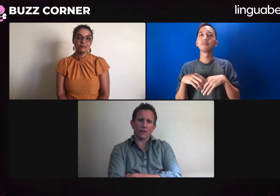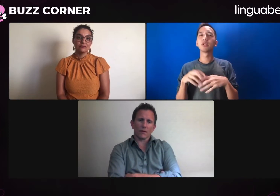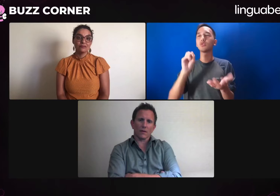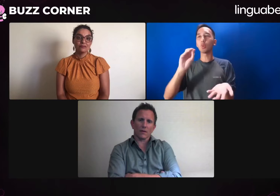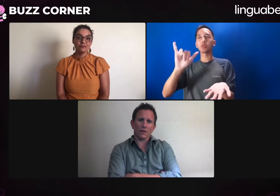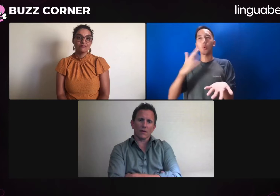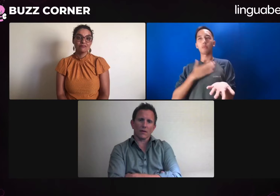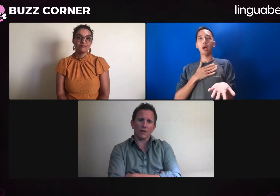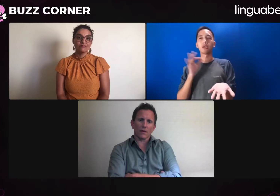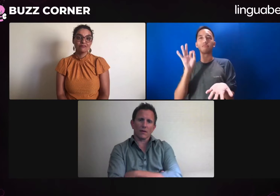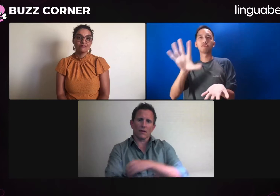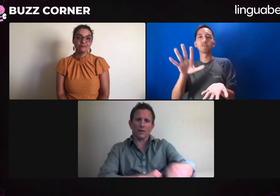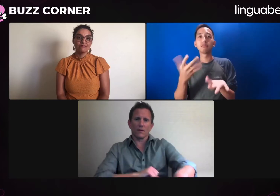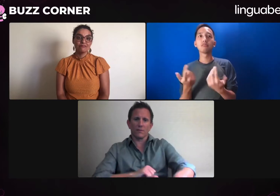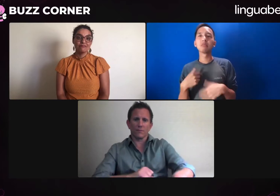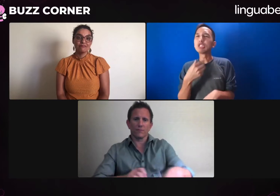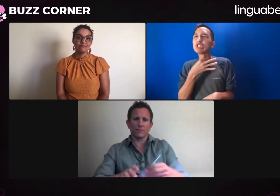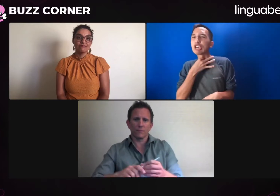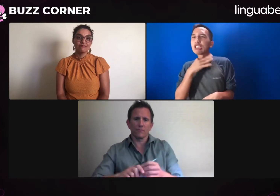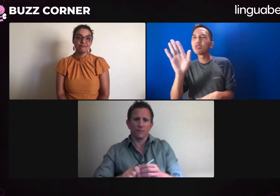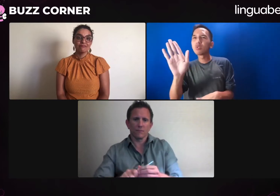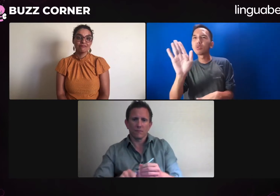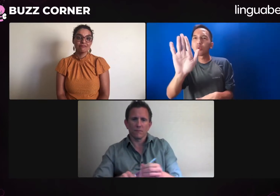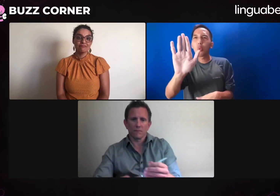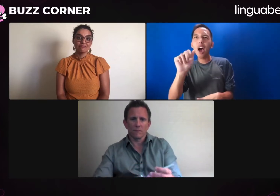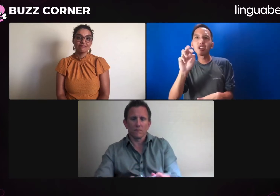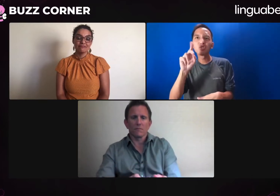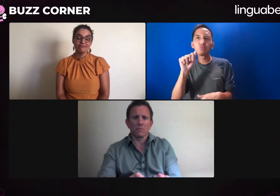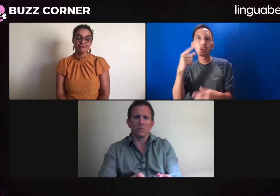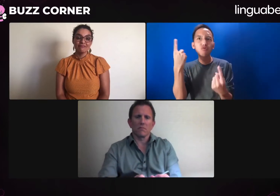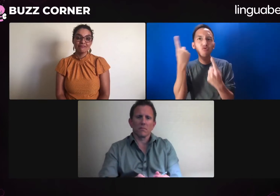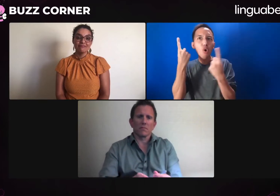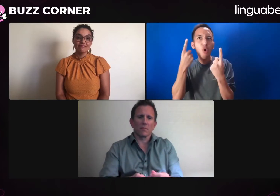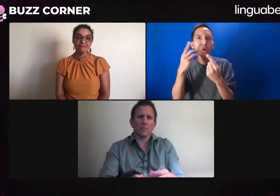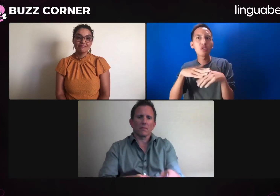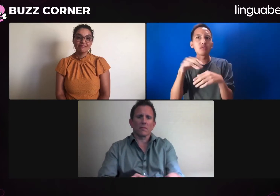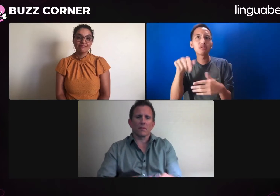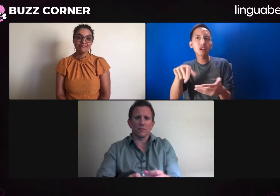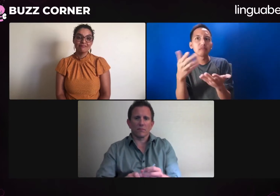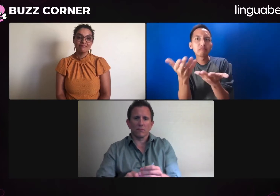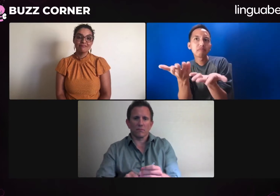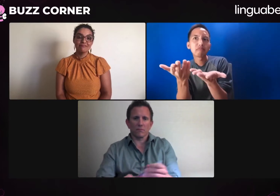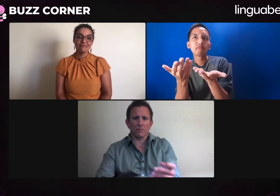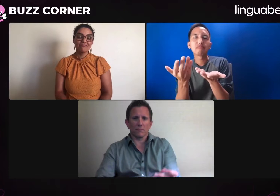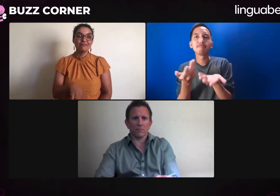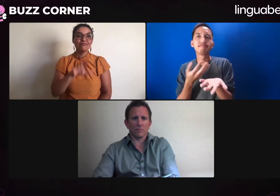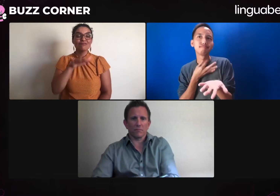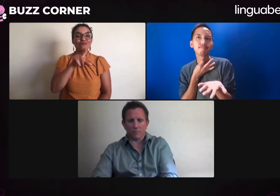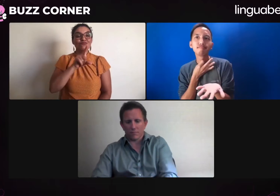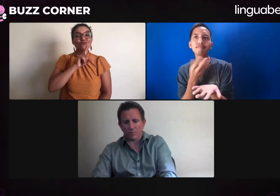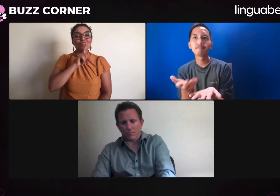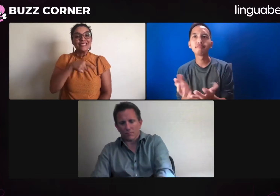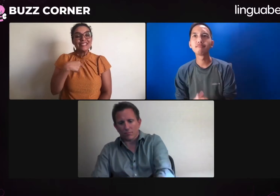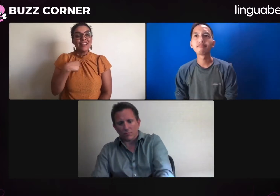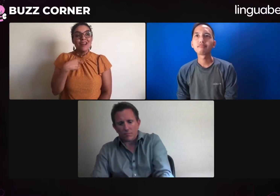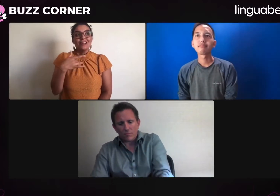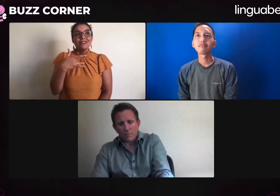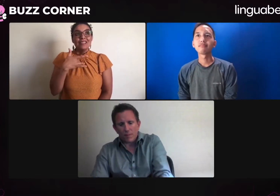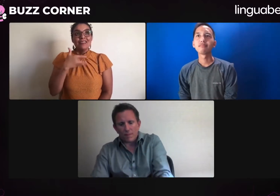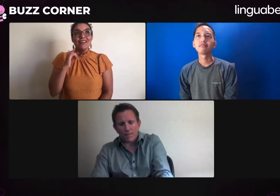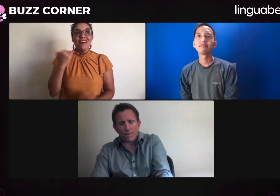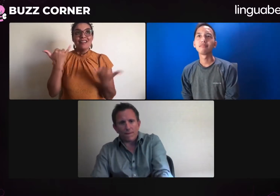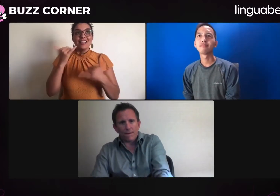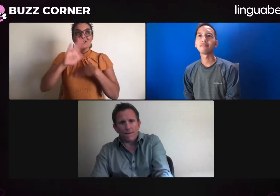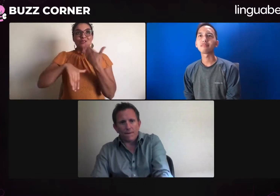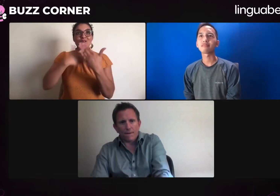The punishment should align with the violation or the action. So I just wonder, Andrea, what are your thoughts about